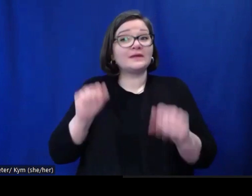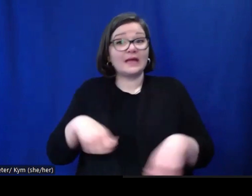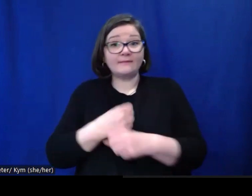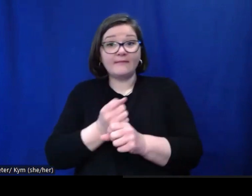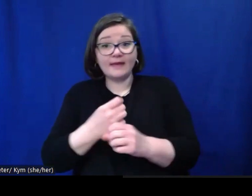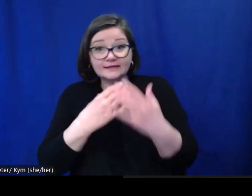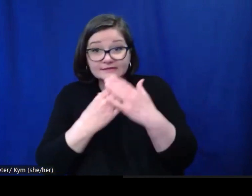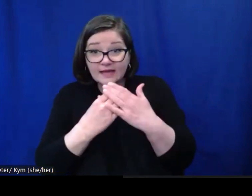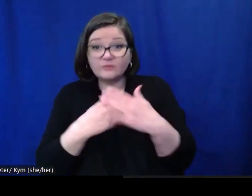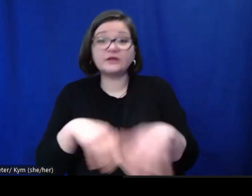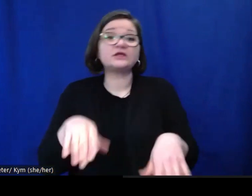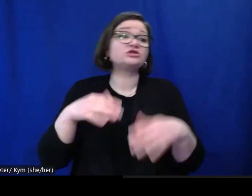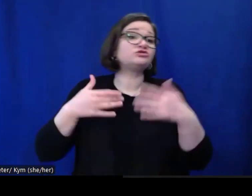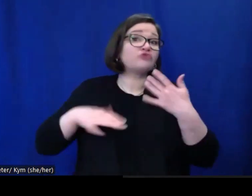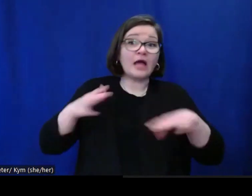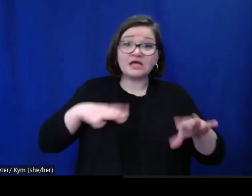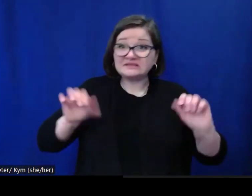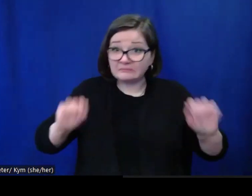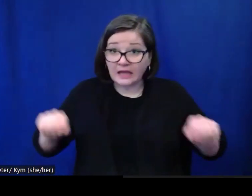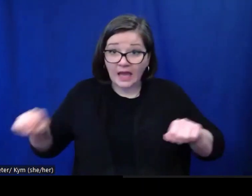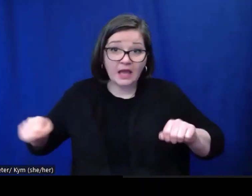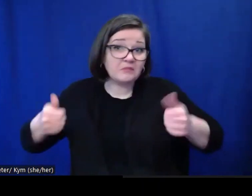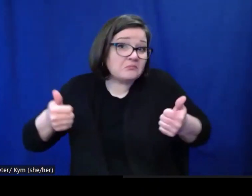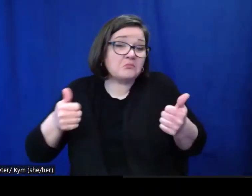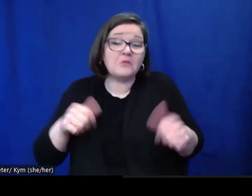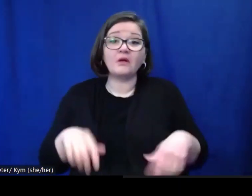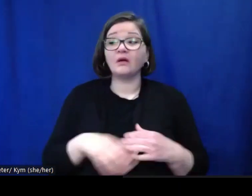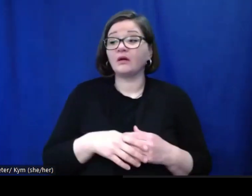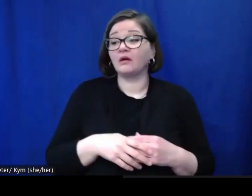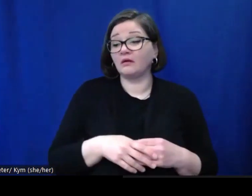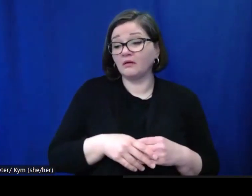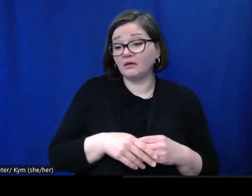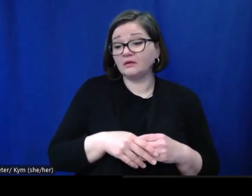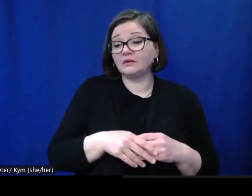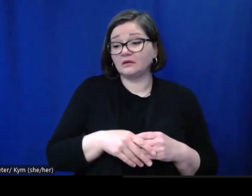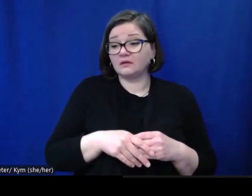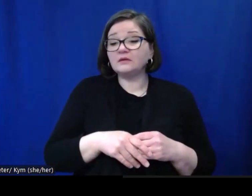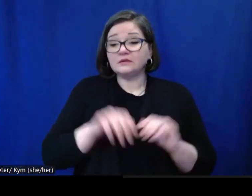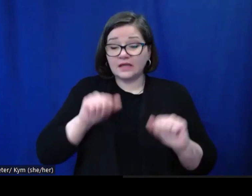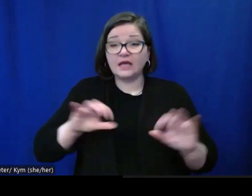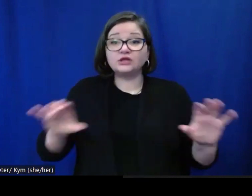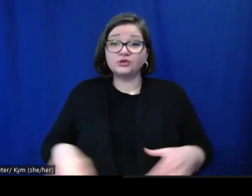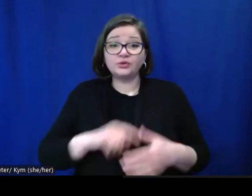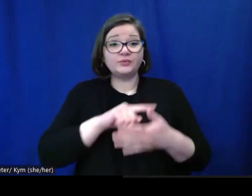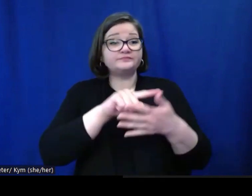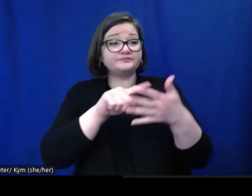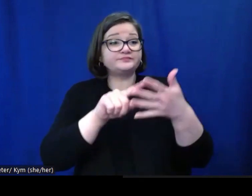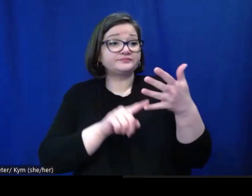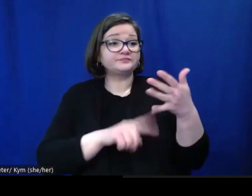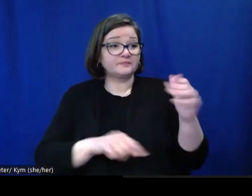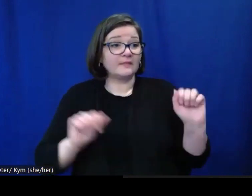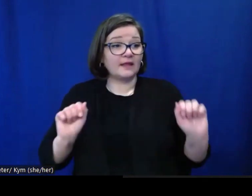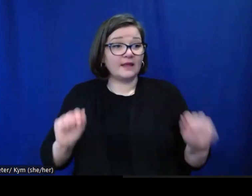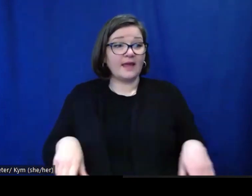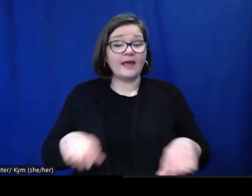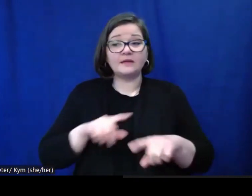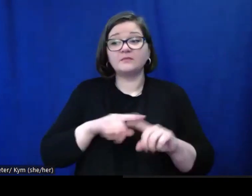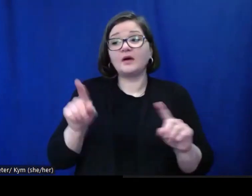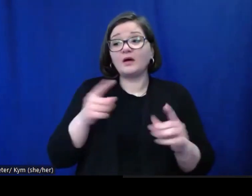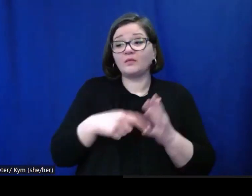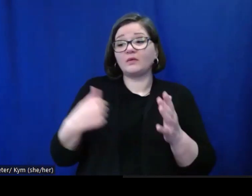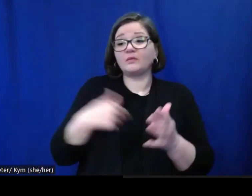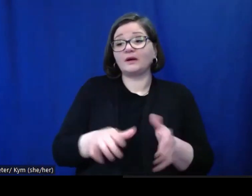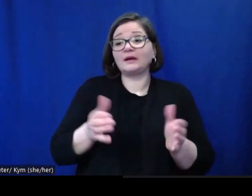he can get himself dressed, and he can, do all of these other things, but he can't do the things that we're asking